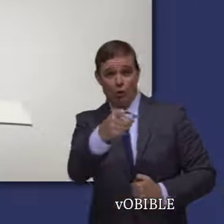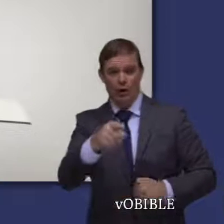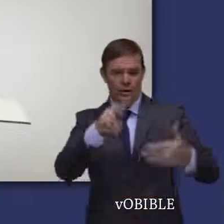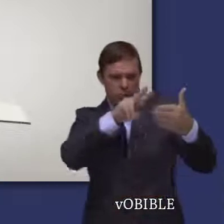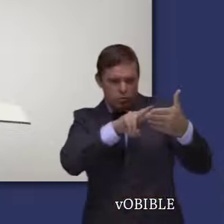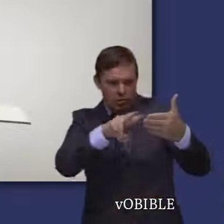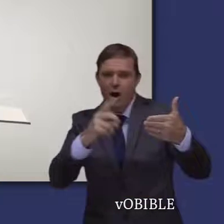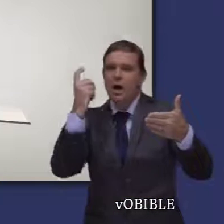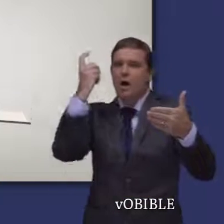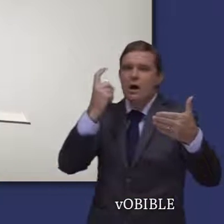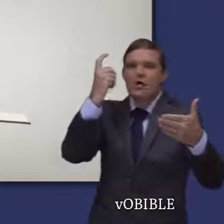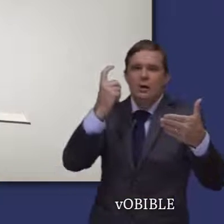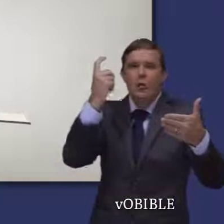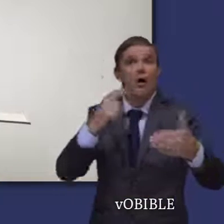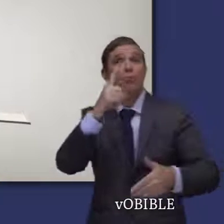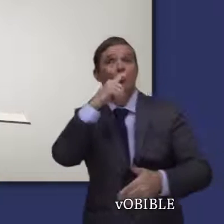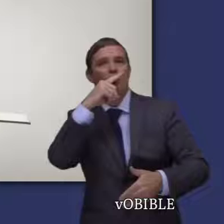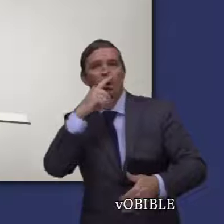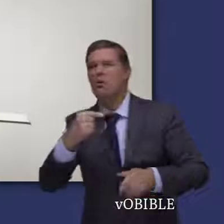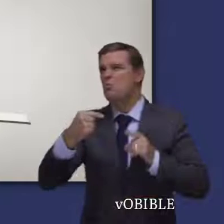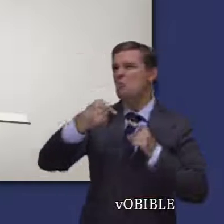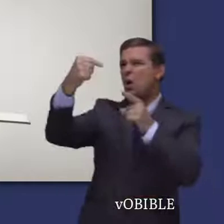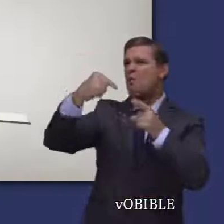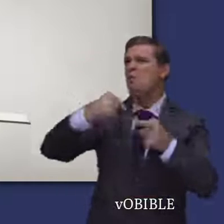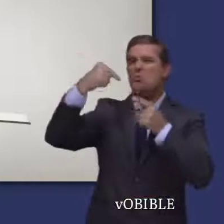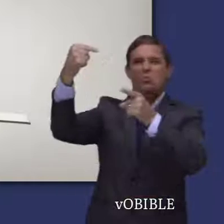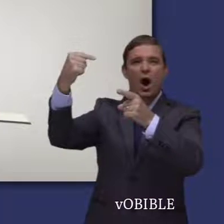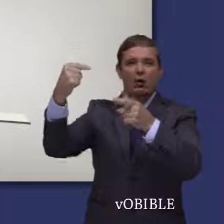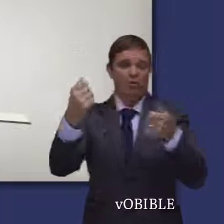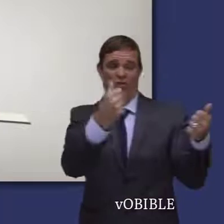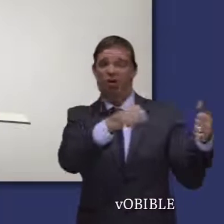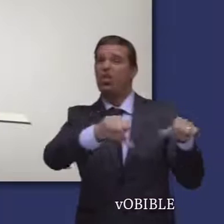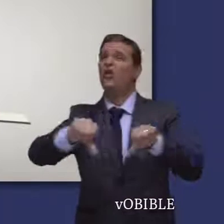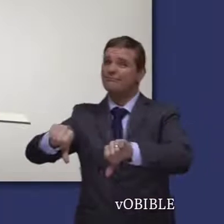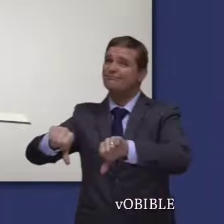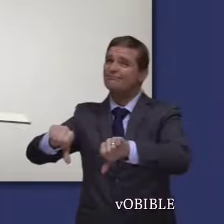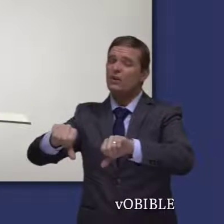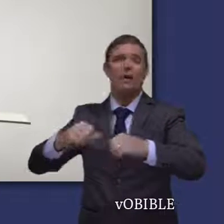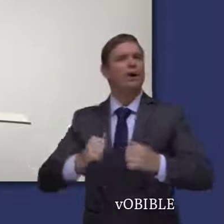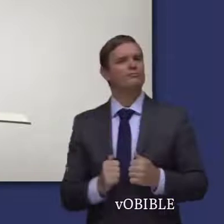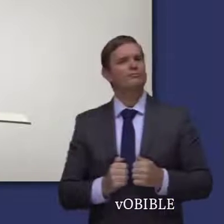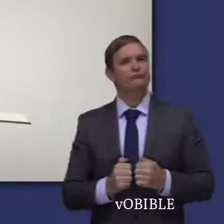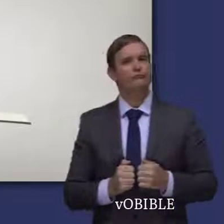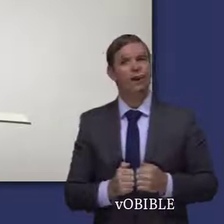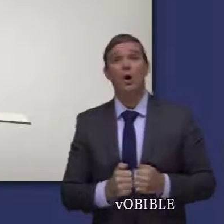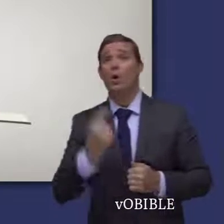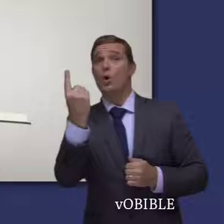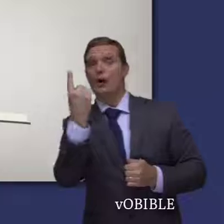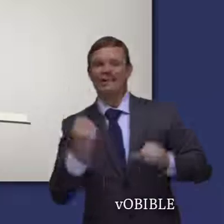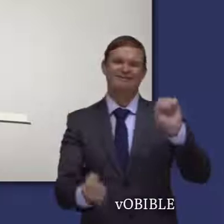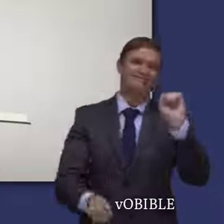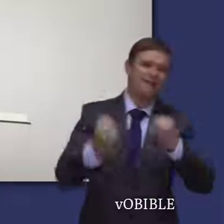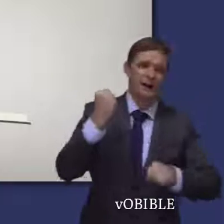As you study the book of Joel, note how those who make themselves enemies of God fare badly. How